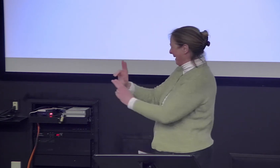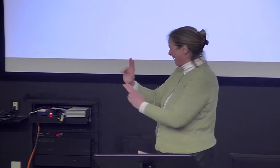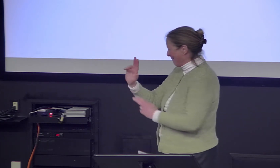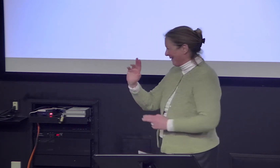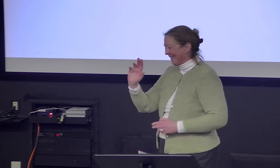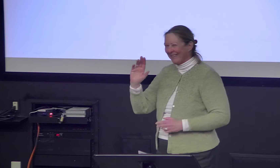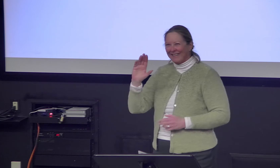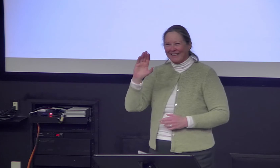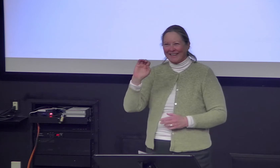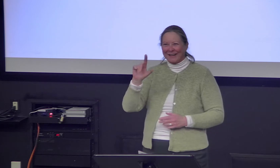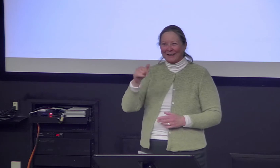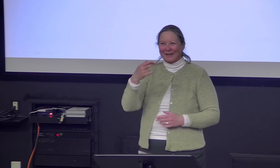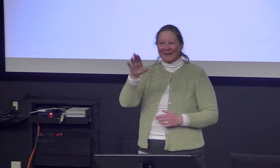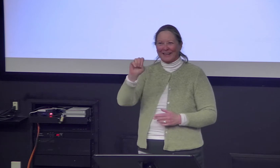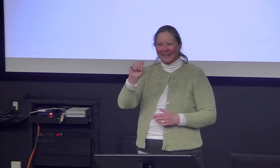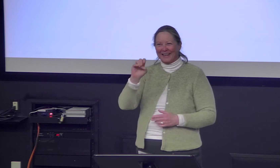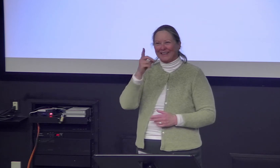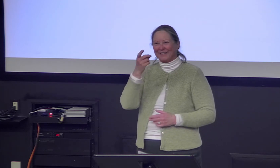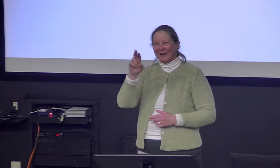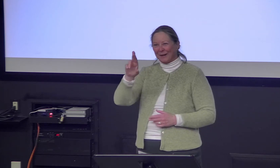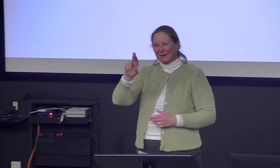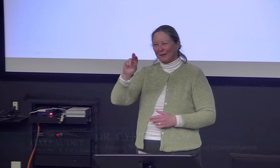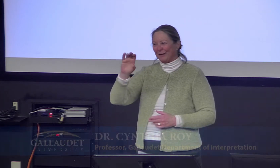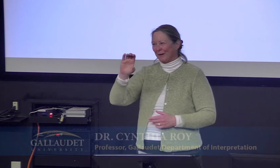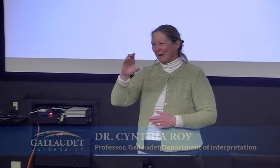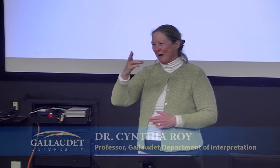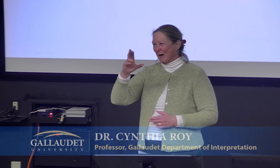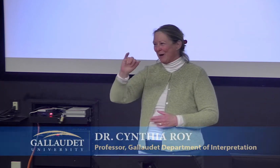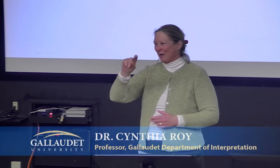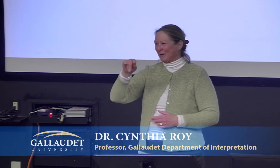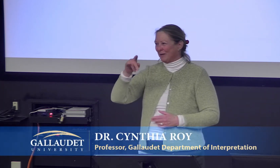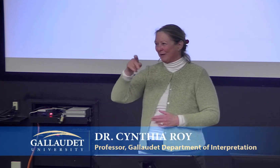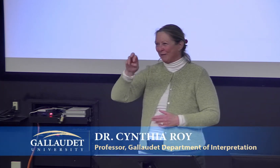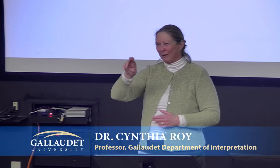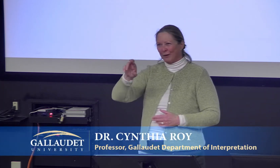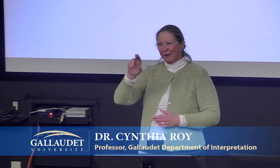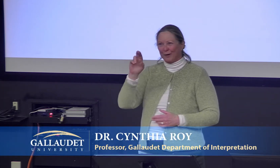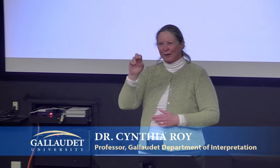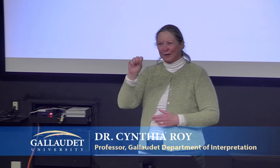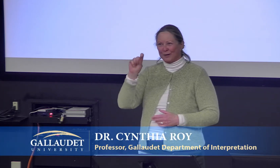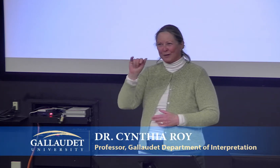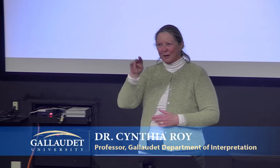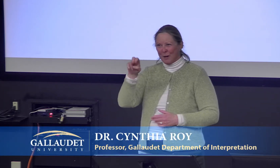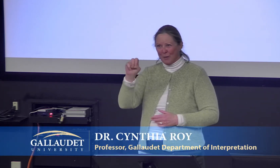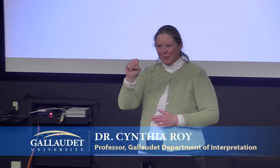and I'm honored to introduce Dr. Christopher Stone, my colleague.